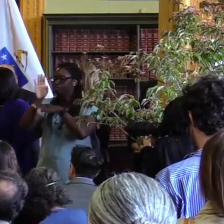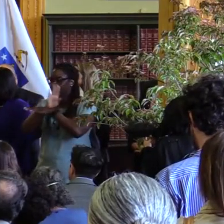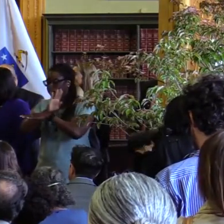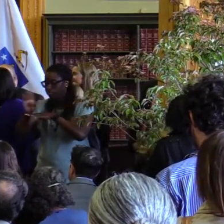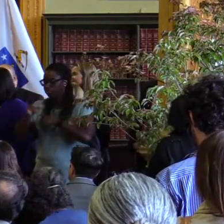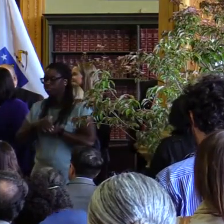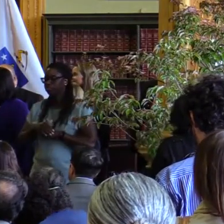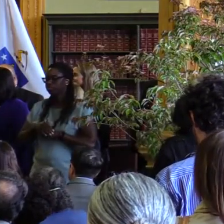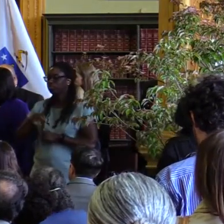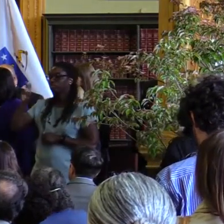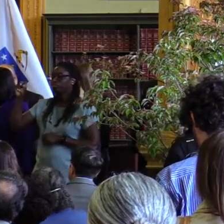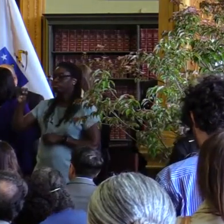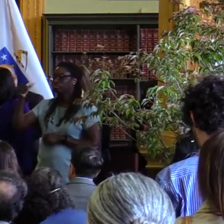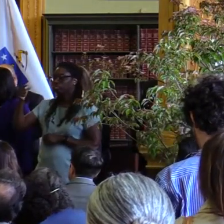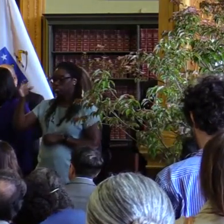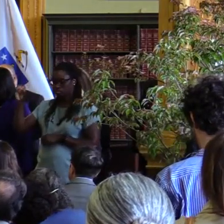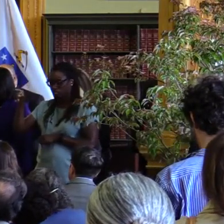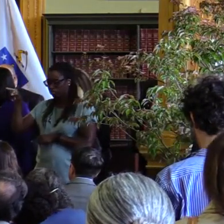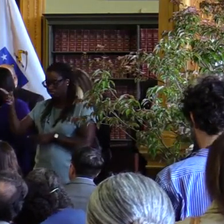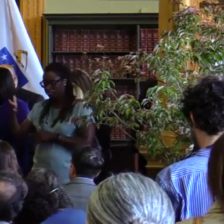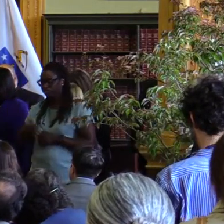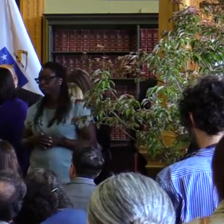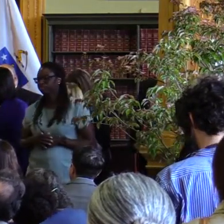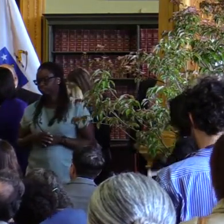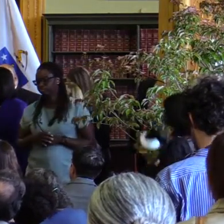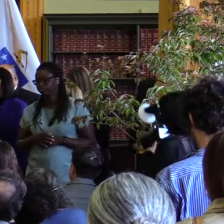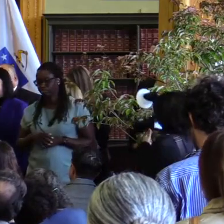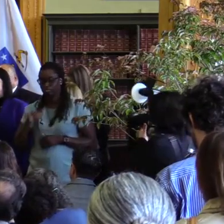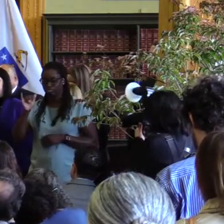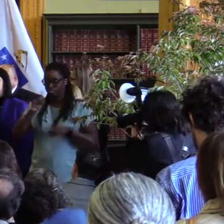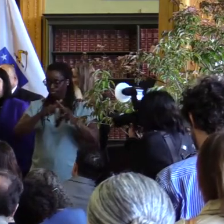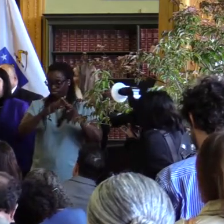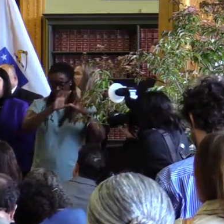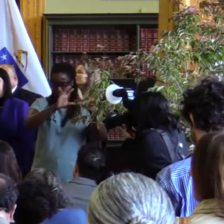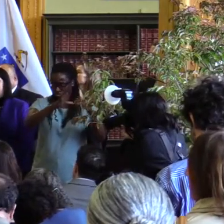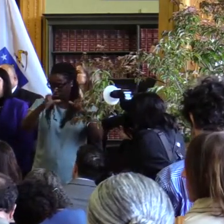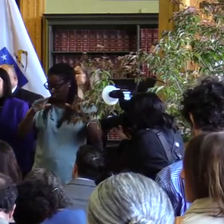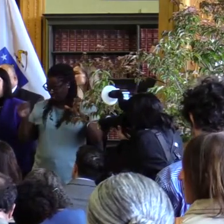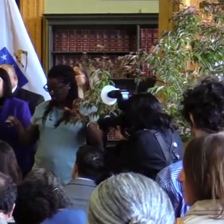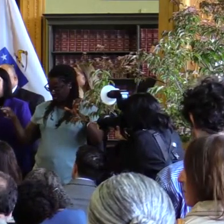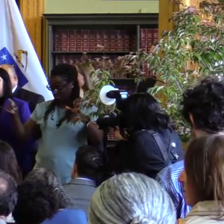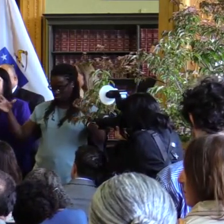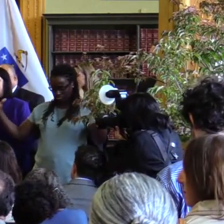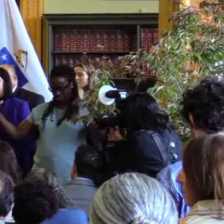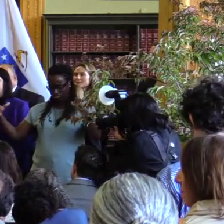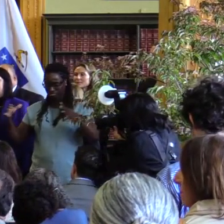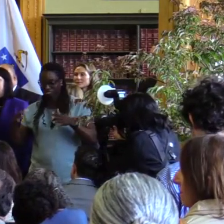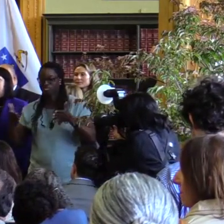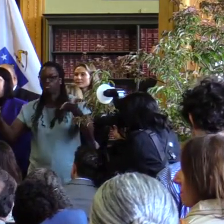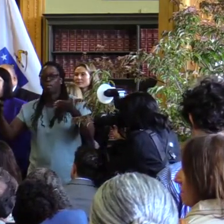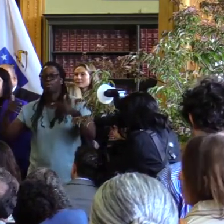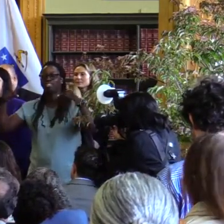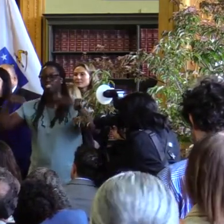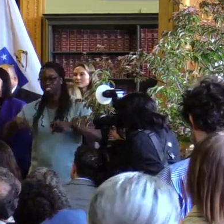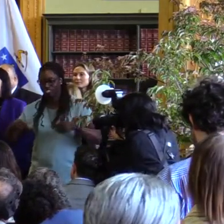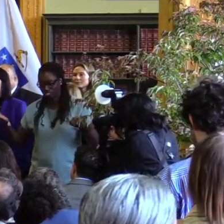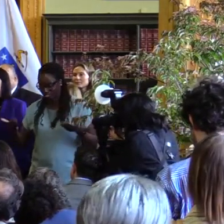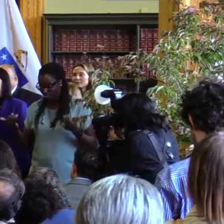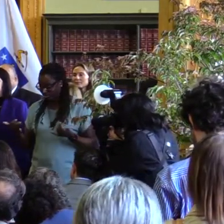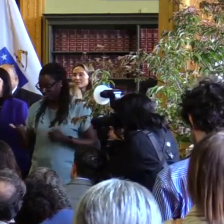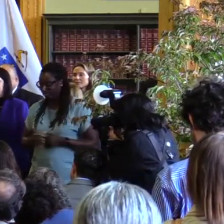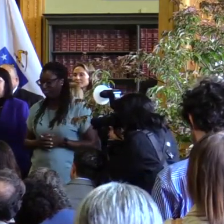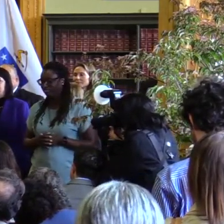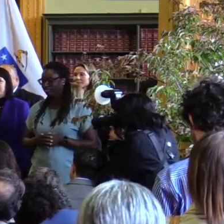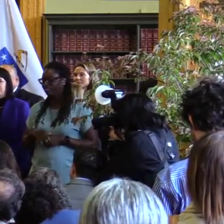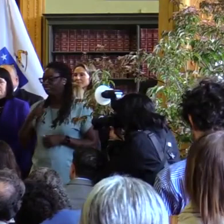community, and it's super, super exciting. So welcome, everyone, today to my terrific teammate